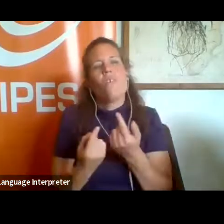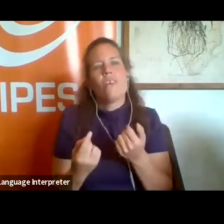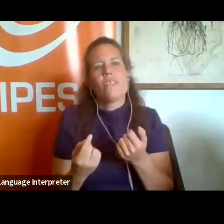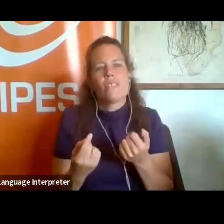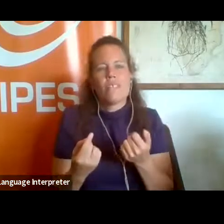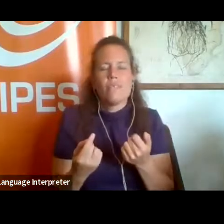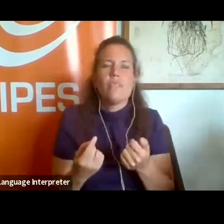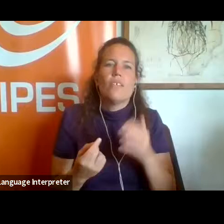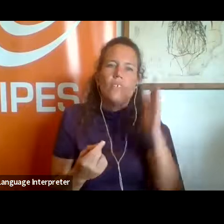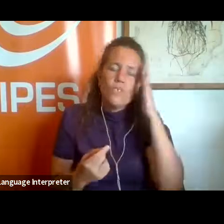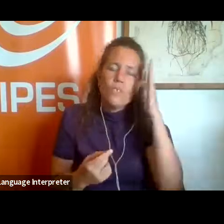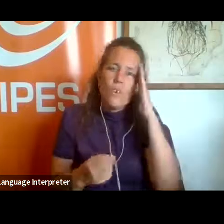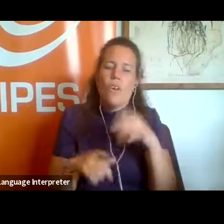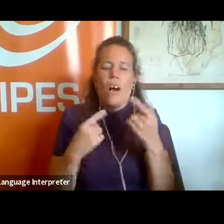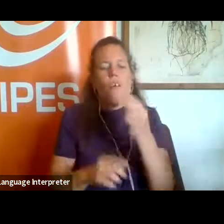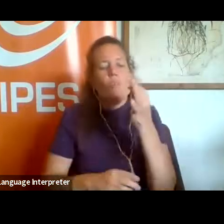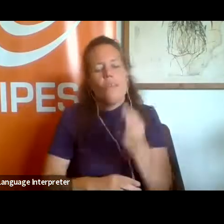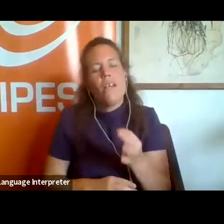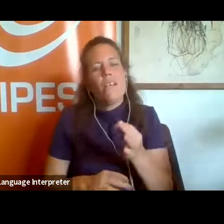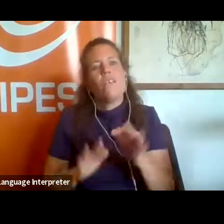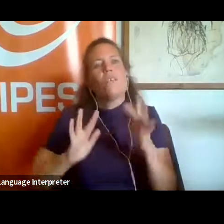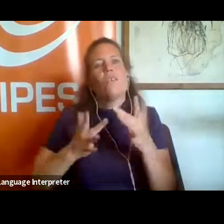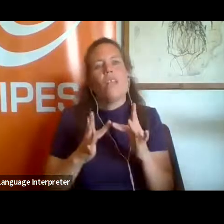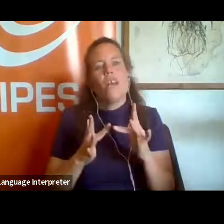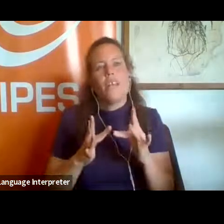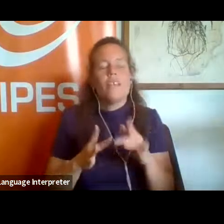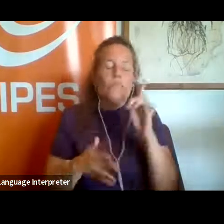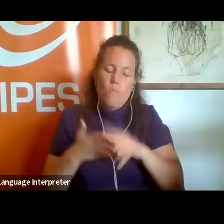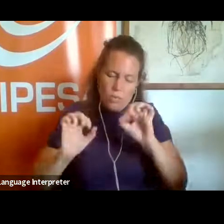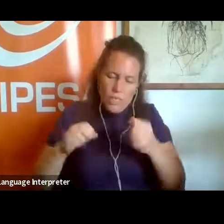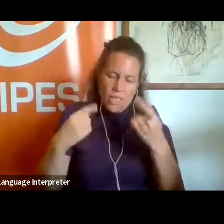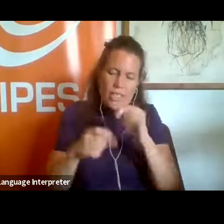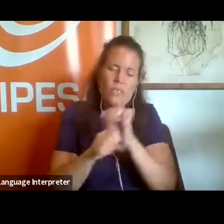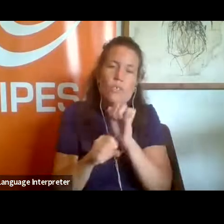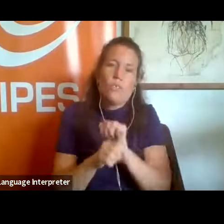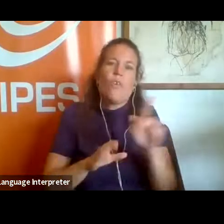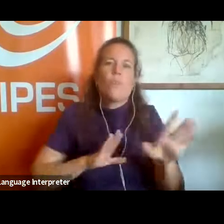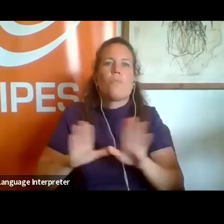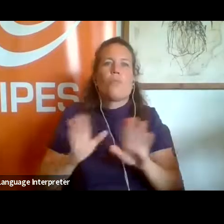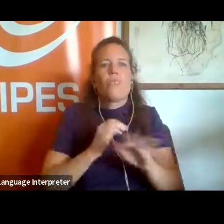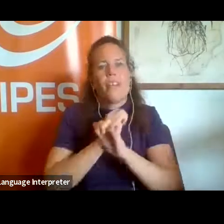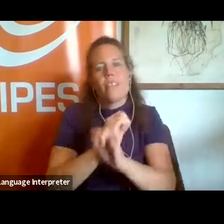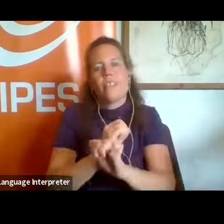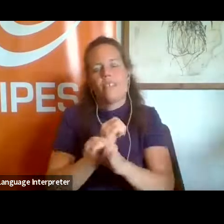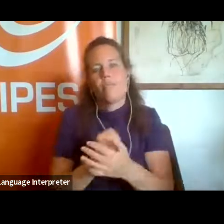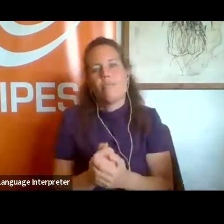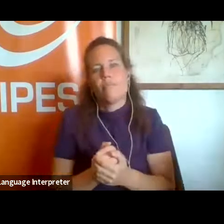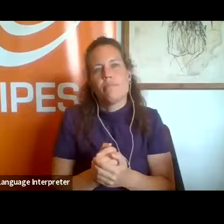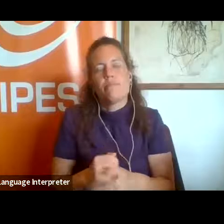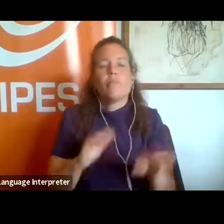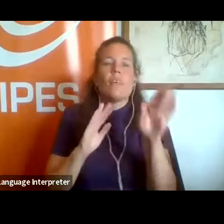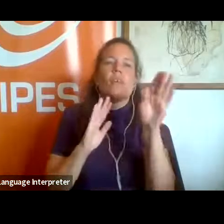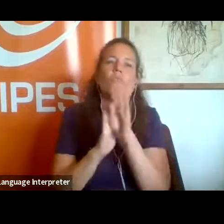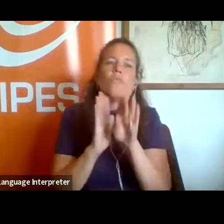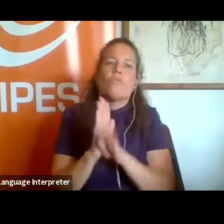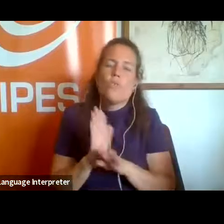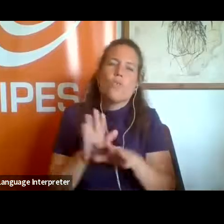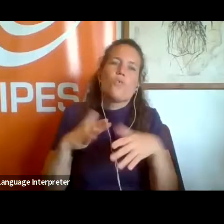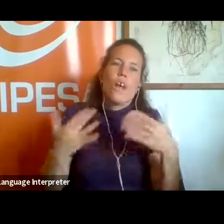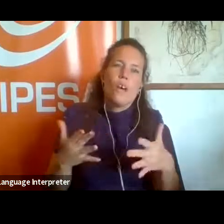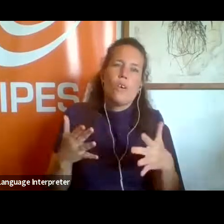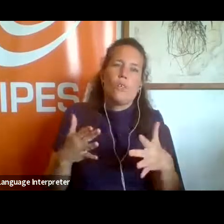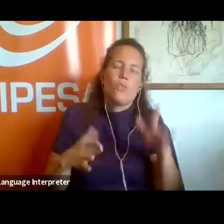our place online and what we can do to protect it, and obviously the rules that are going to govern this space. Just as